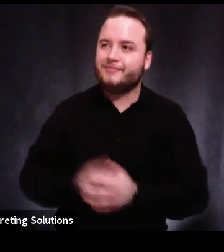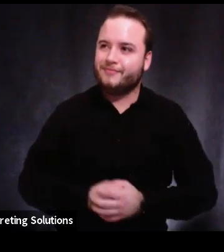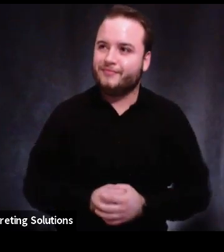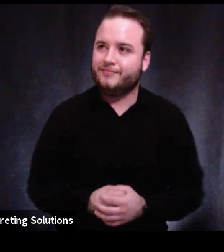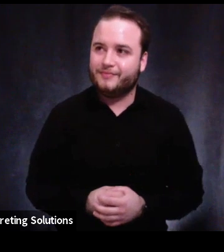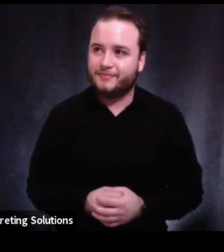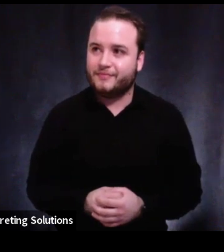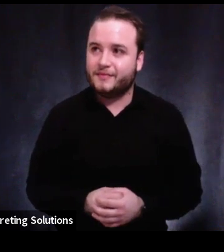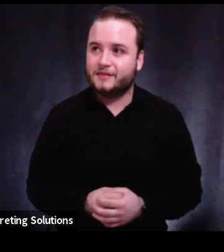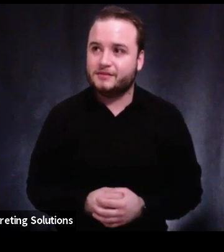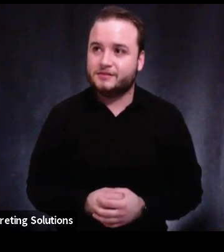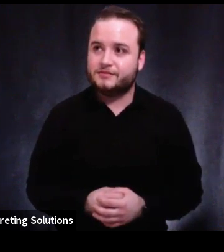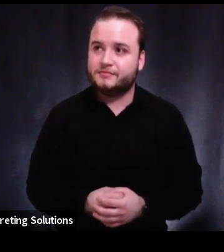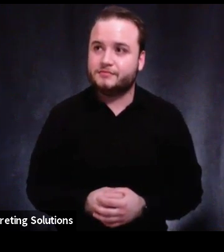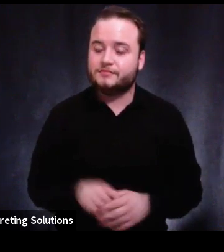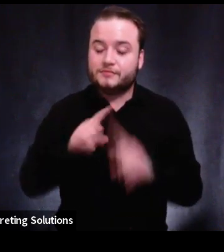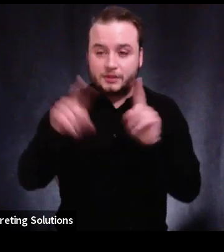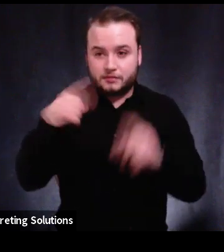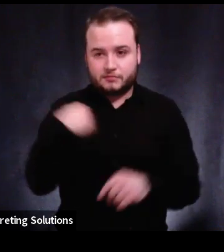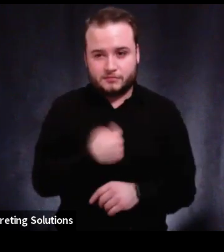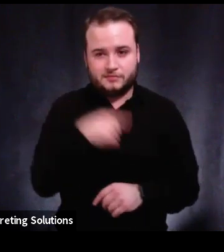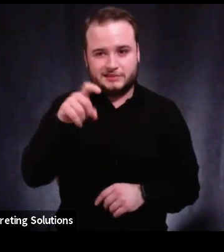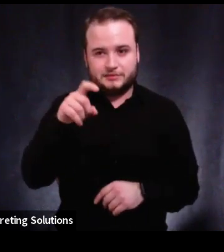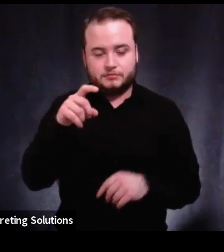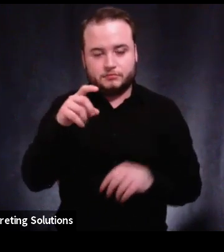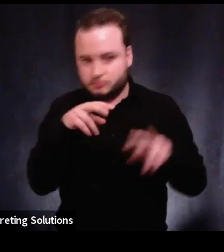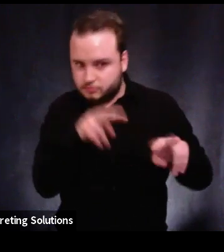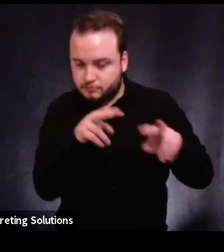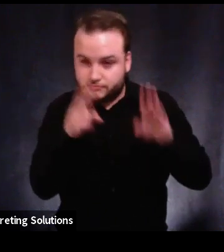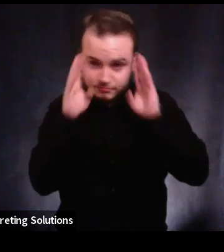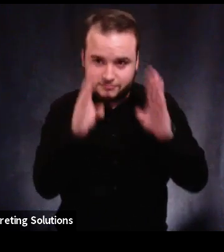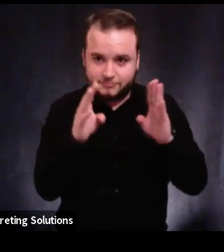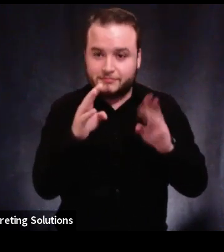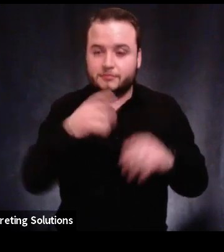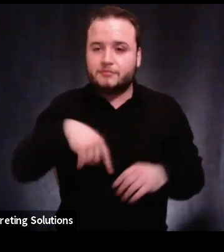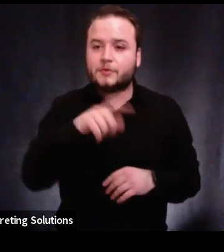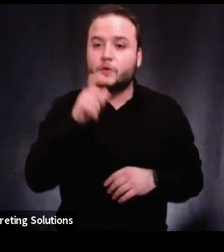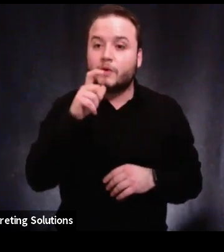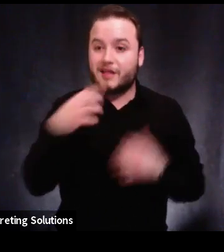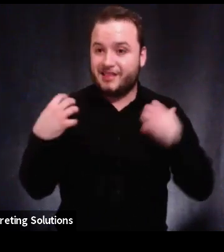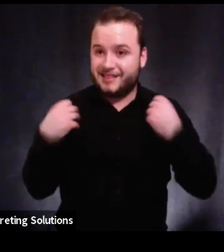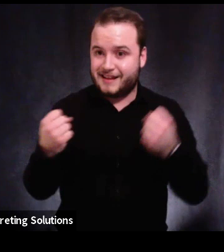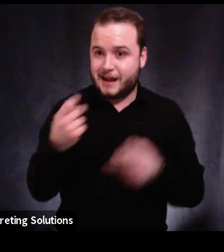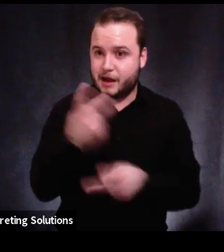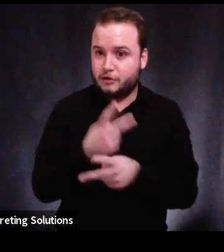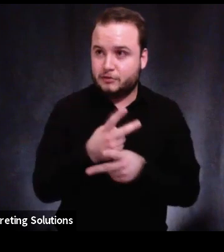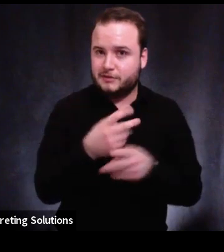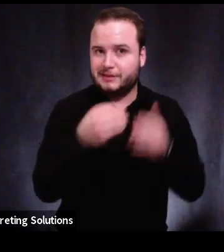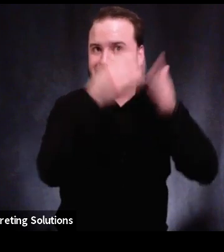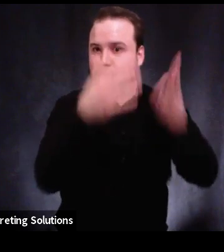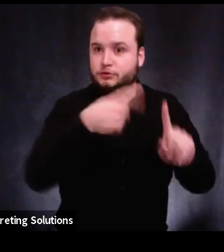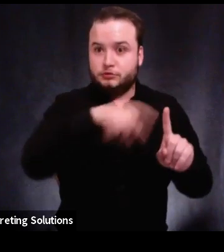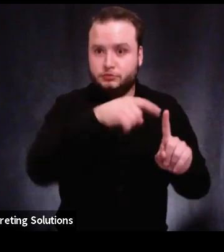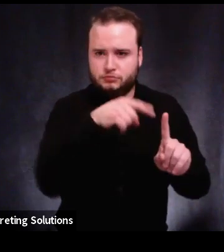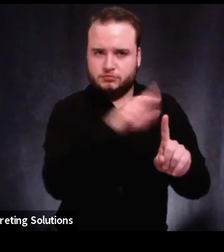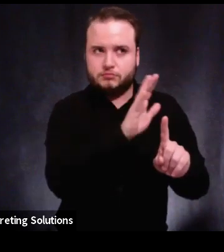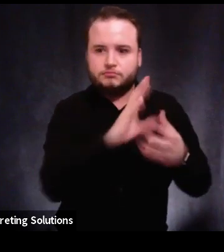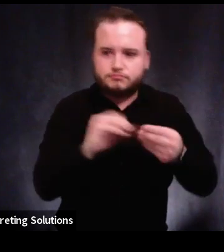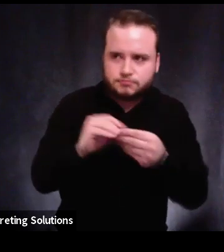leaders themselves, kind of a protective strategy to reserve that capacity. And just related to